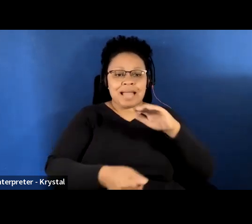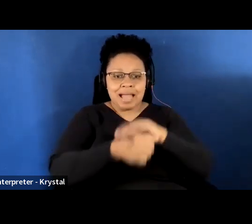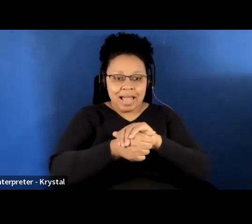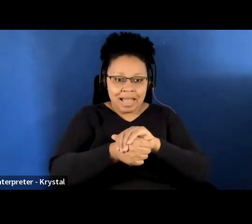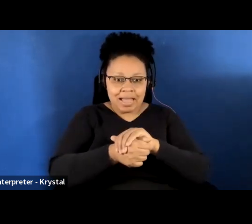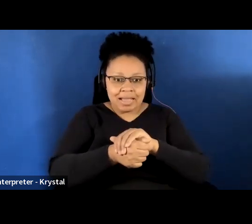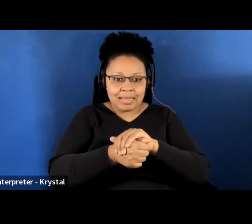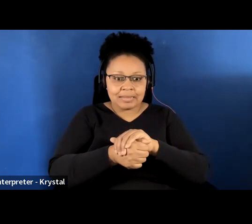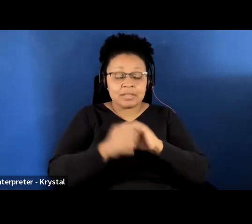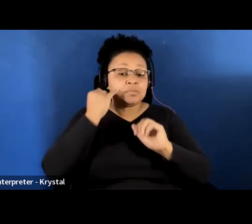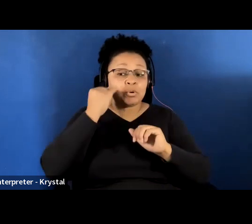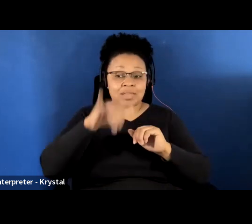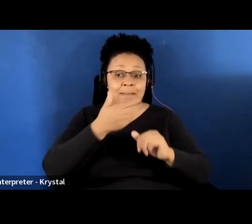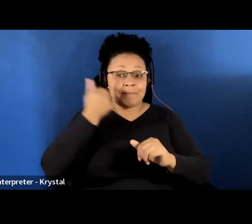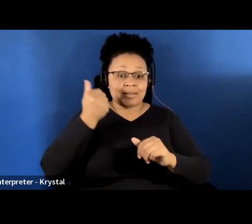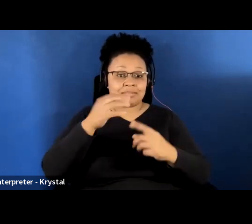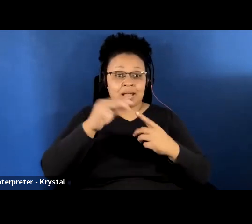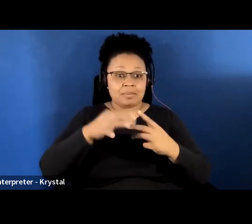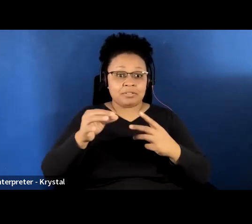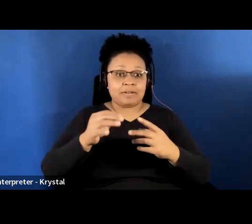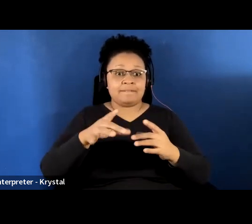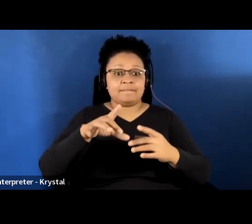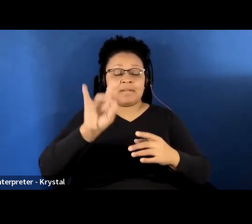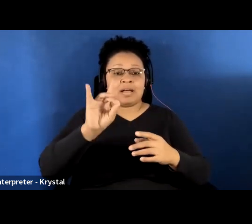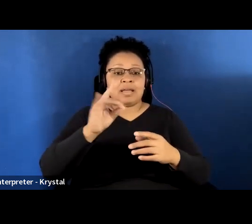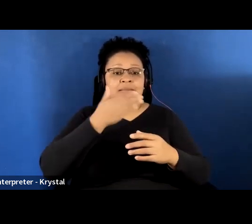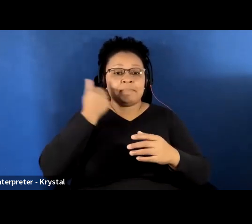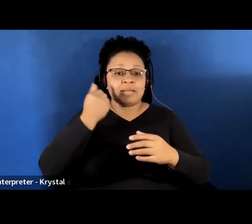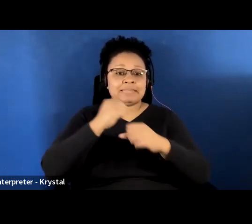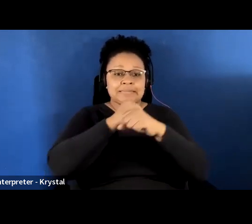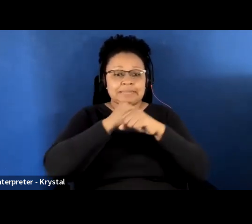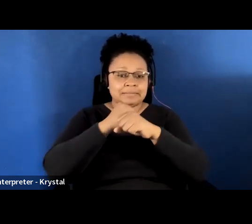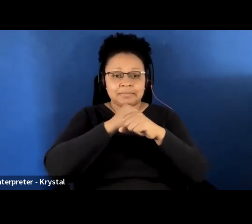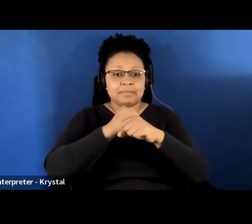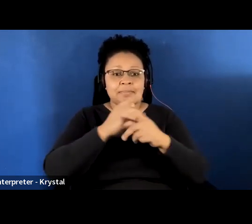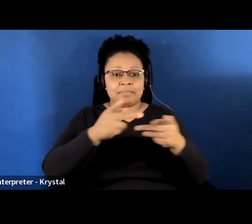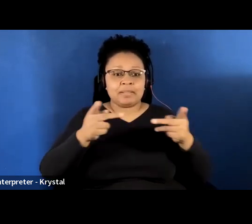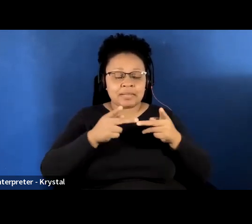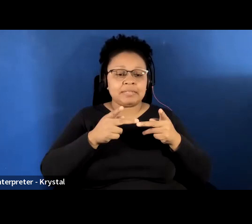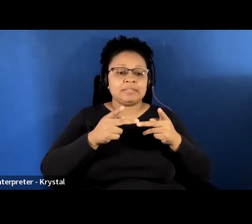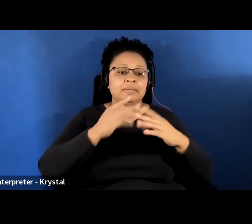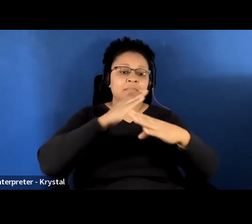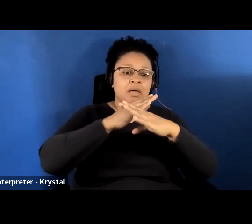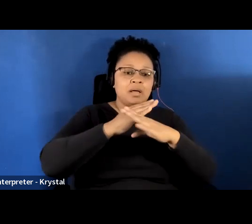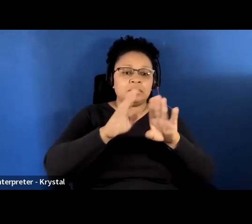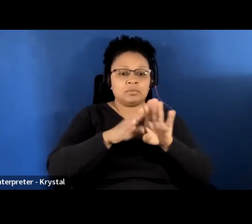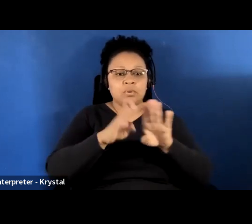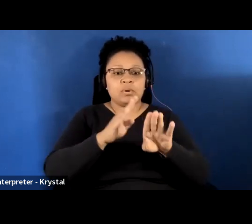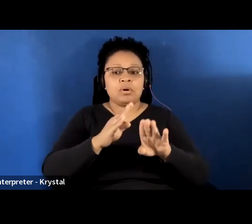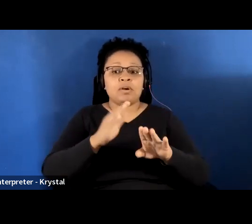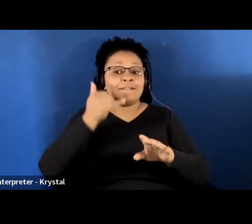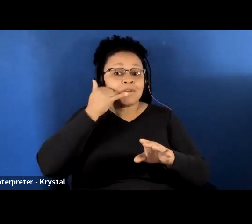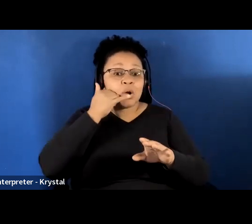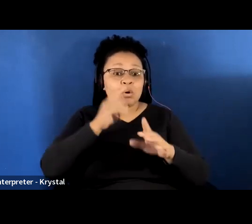If hiding is your best option, find the most secure place you can, lock or block the door. Silence your cell phone and remain